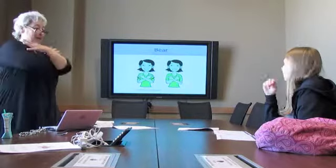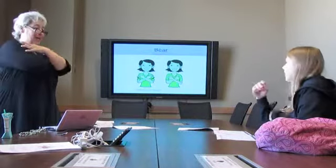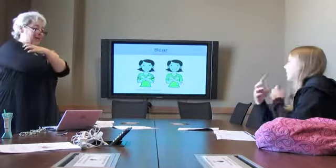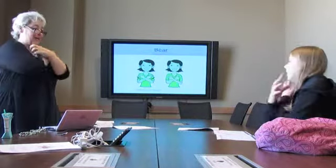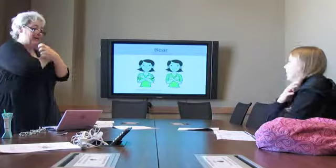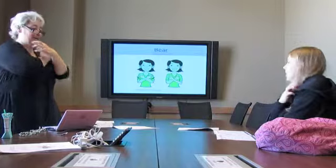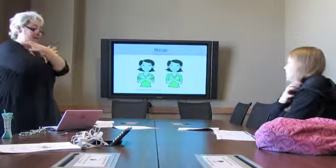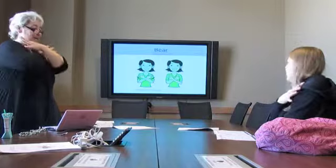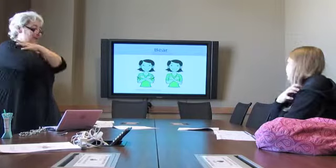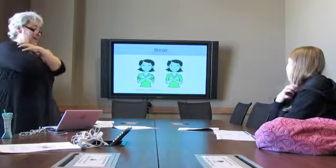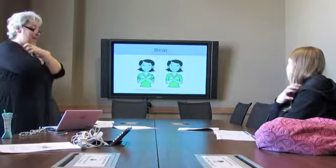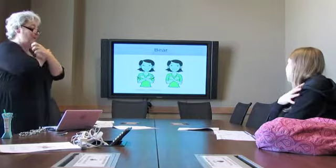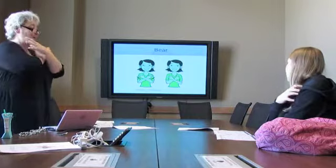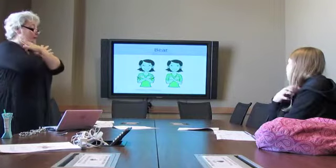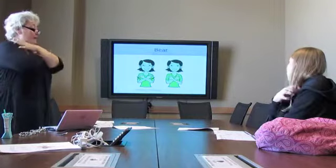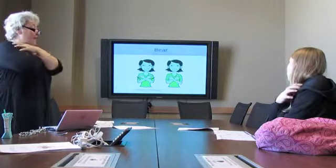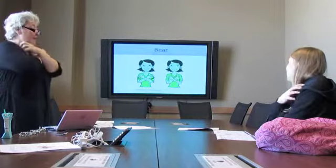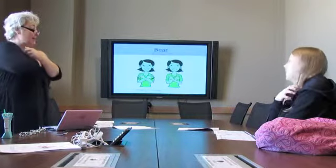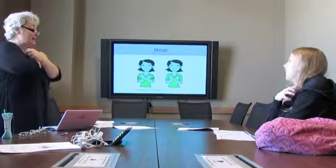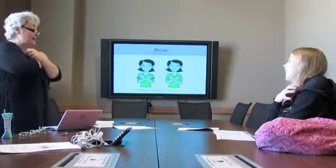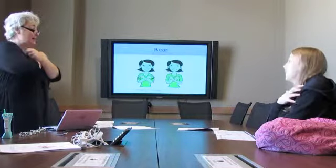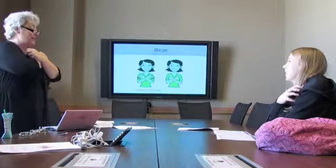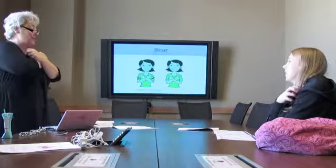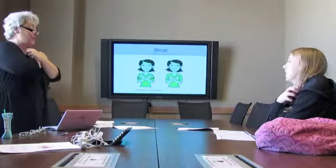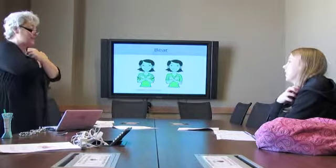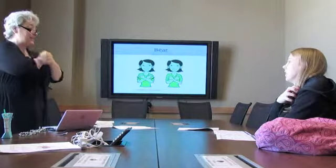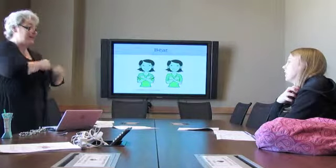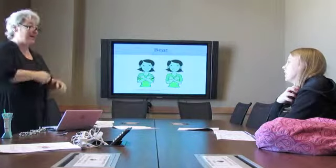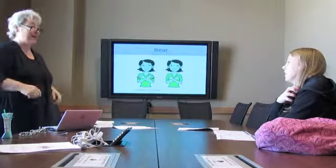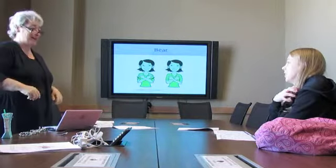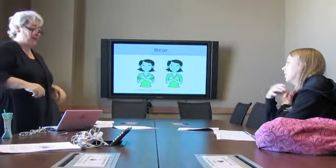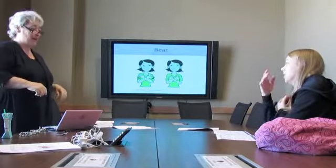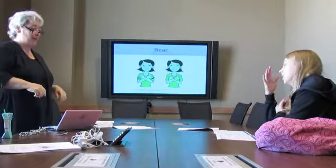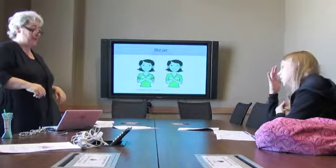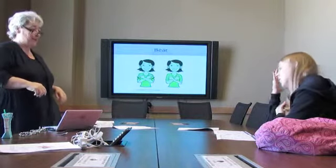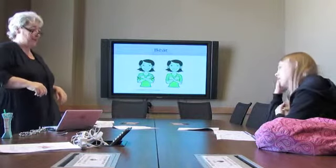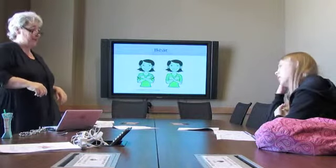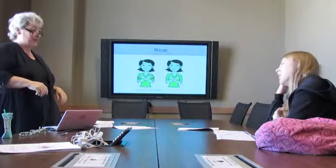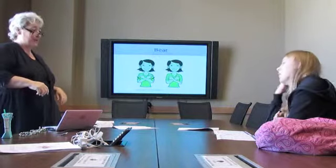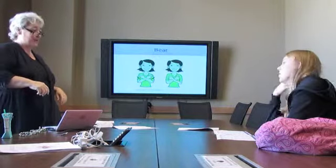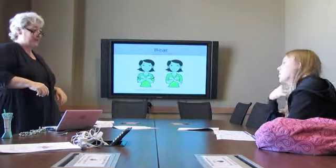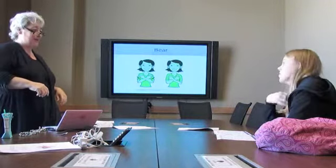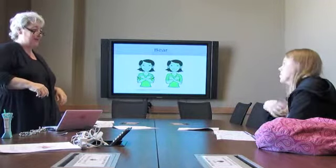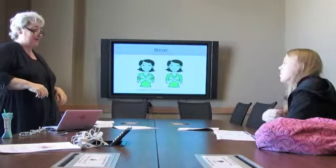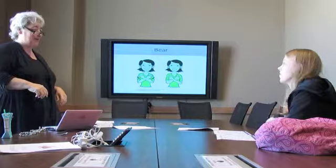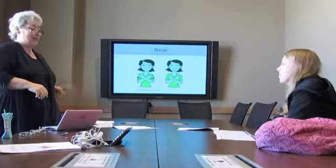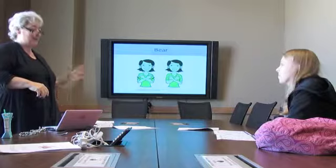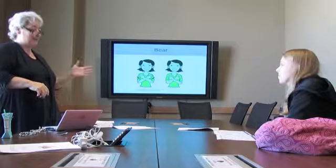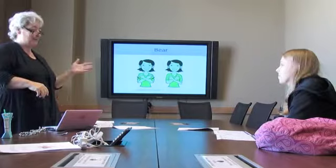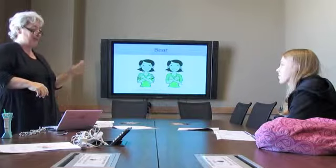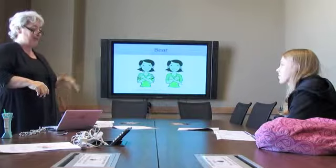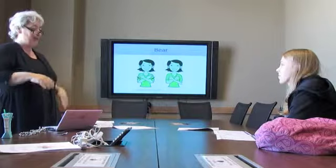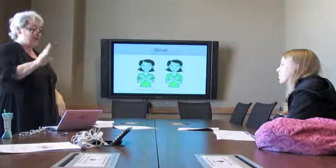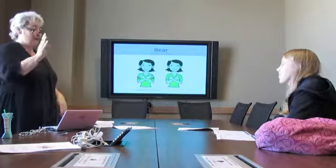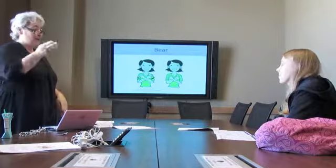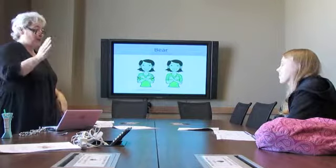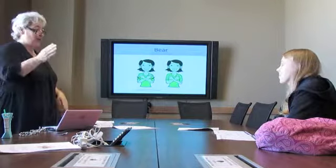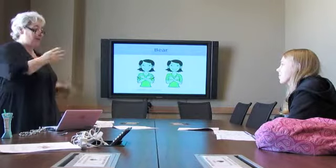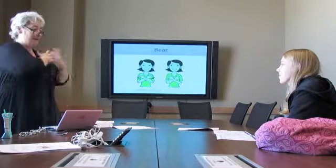bear. A fun book to song is Brown Bear. Do you know that song? Mm-hmm. I mean that book? Brown